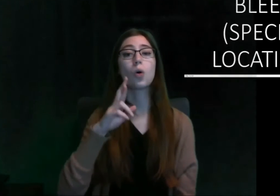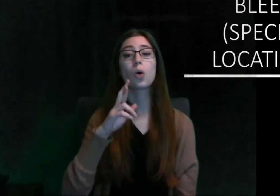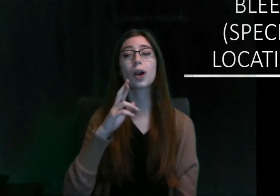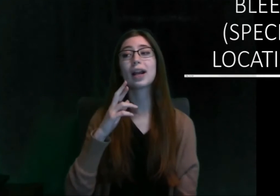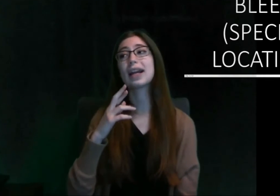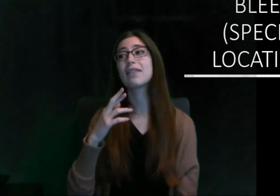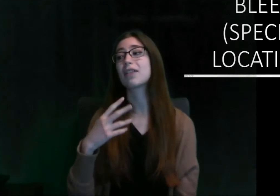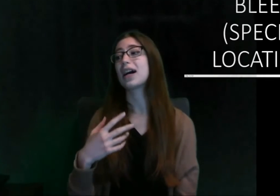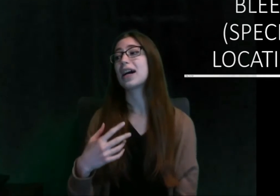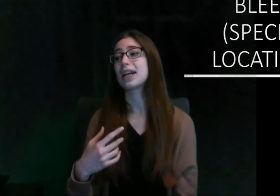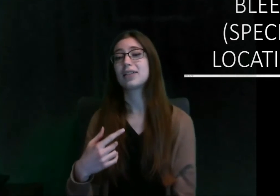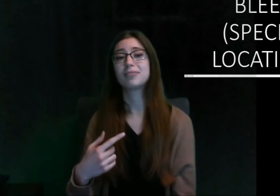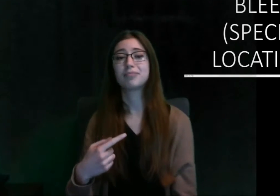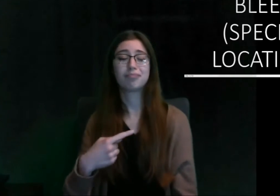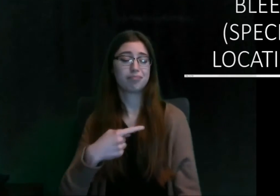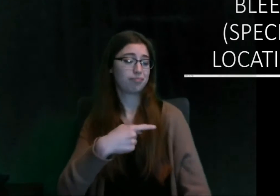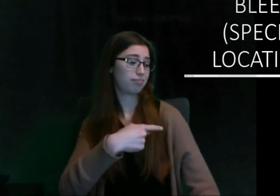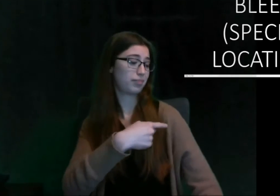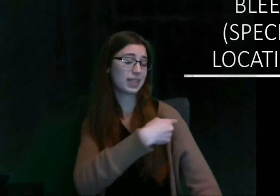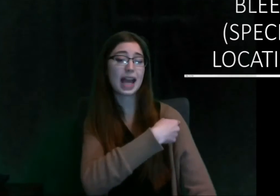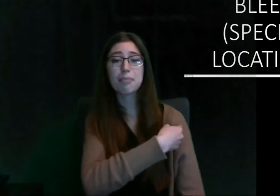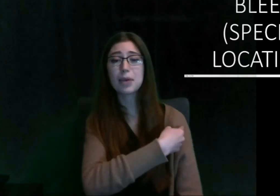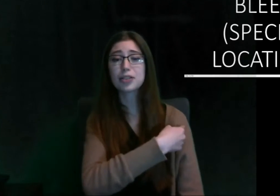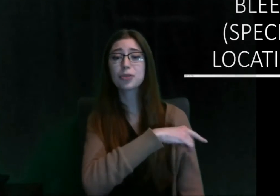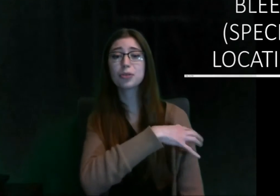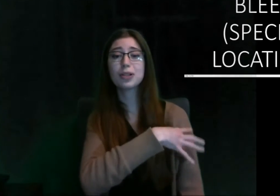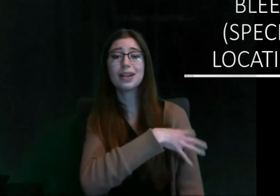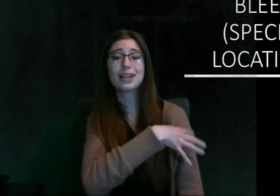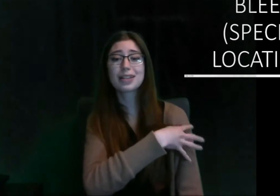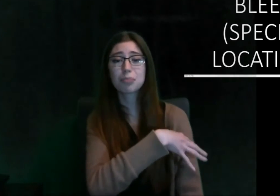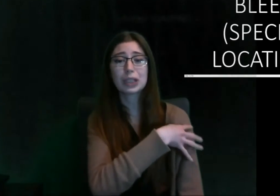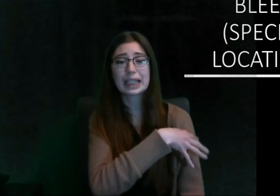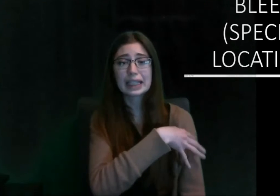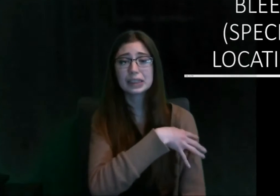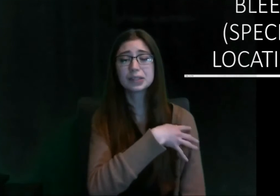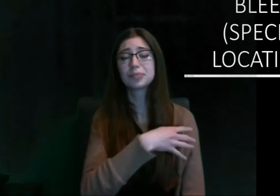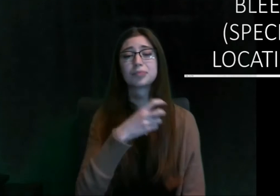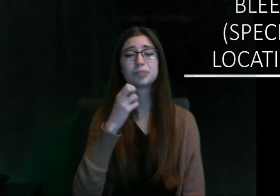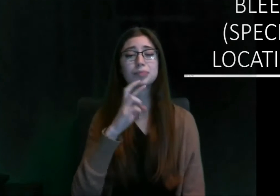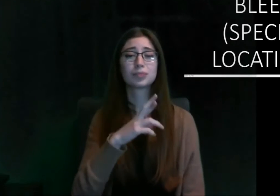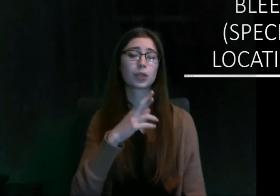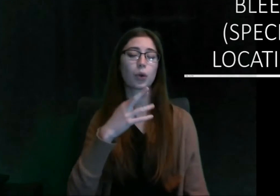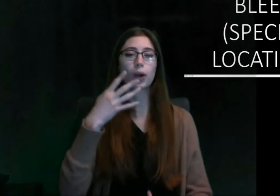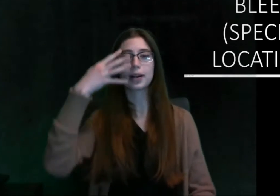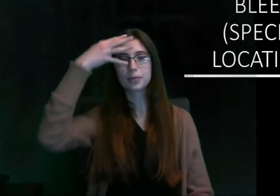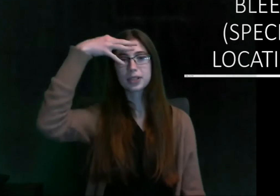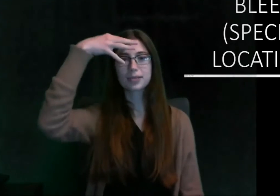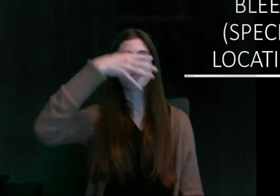or if I stab my shoulder and it's bleeding, or just